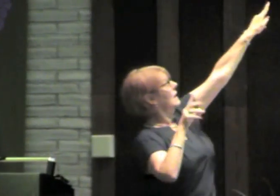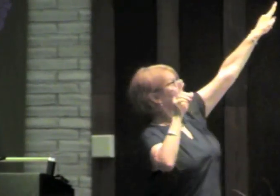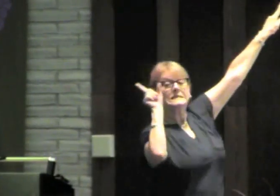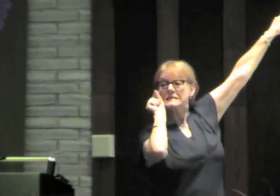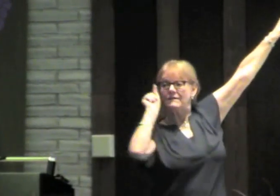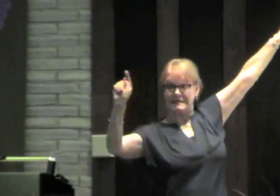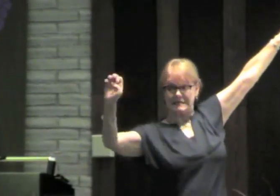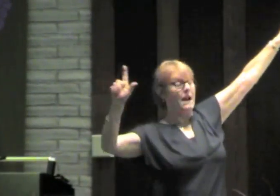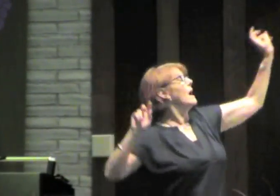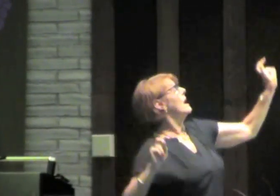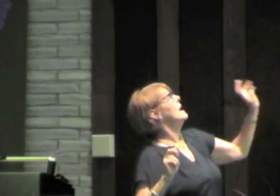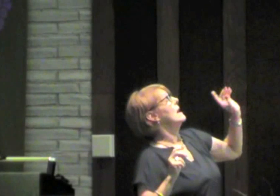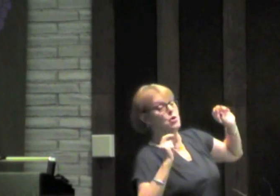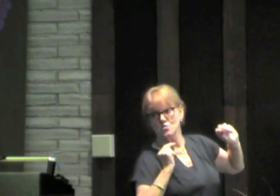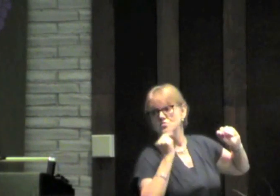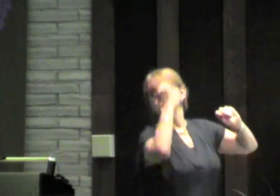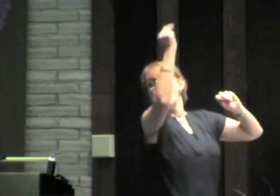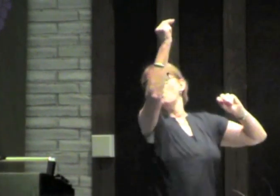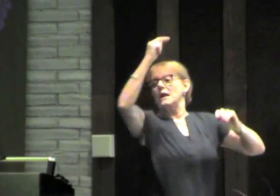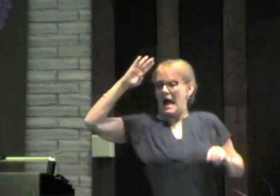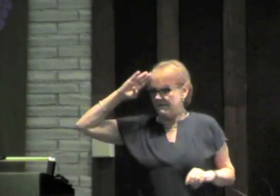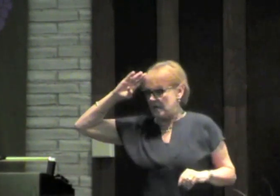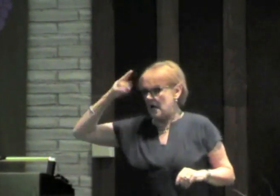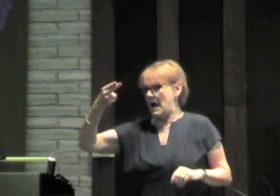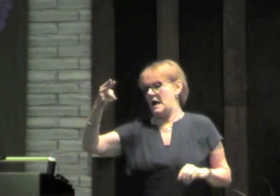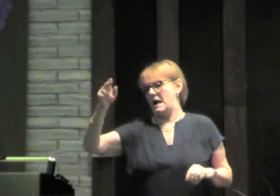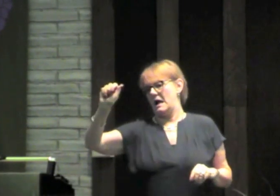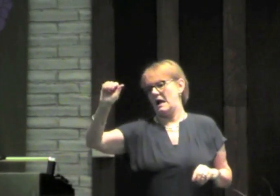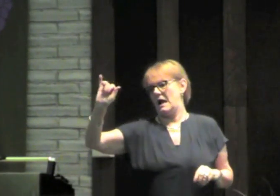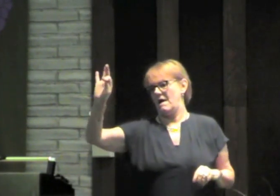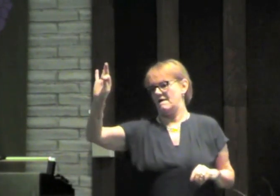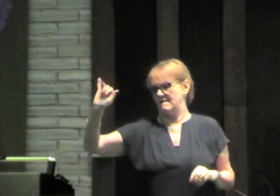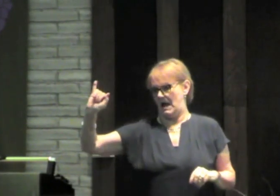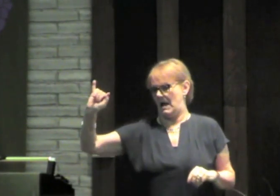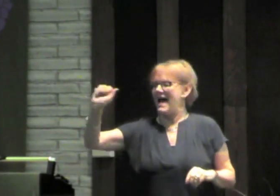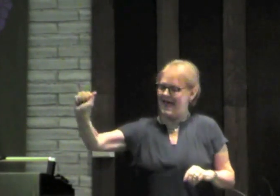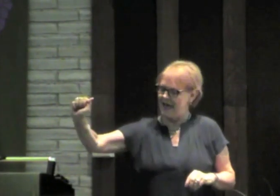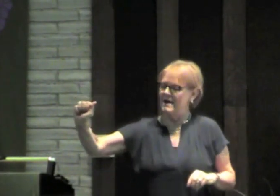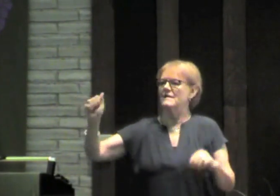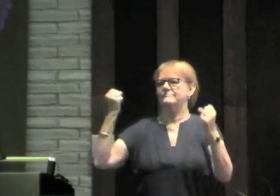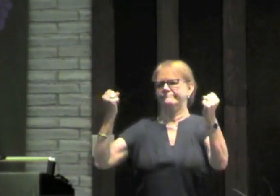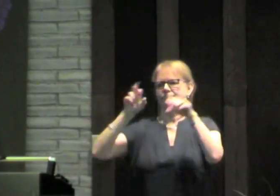country. So we flew into Tel Aviv, and then we went north to Haifa.